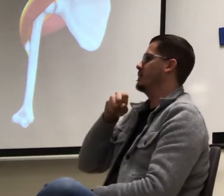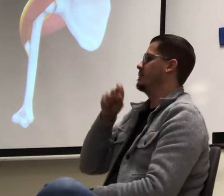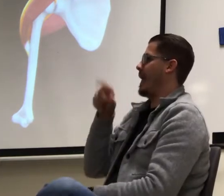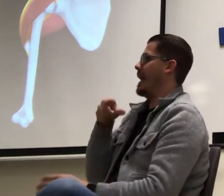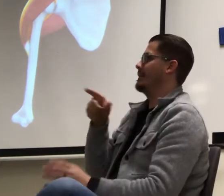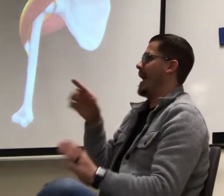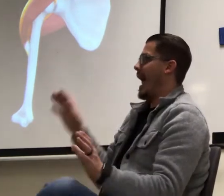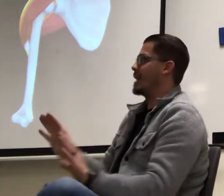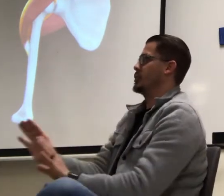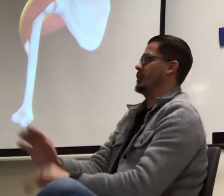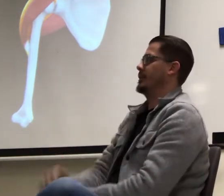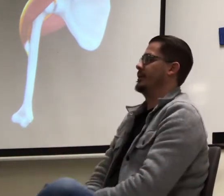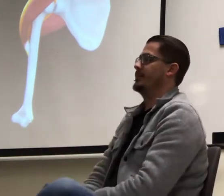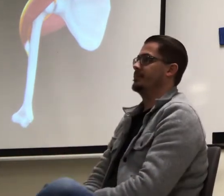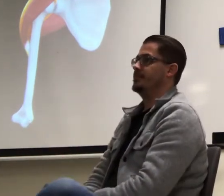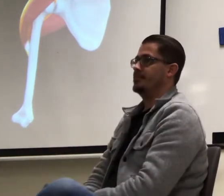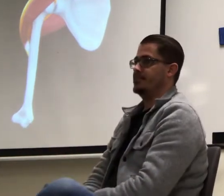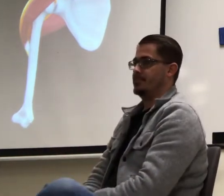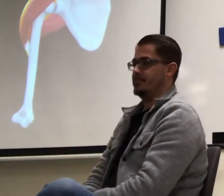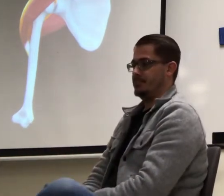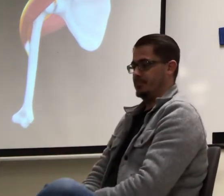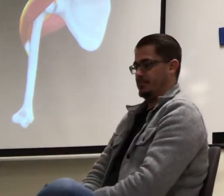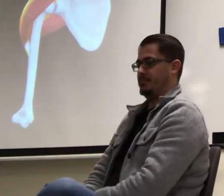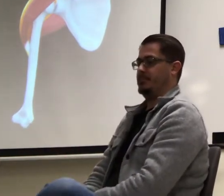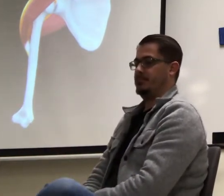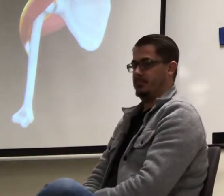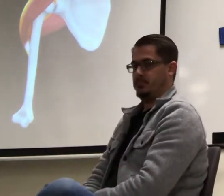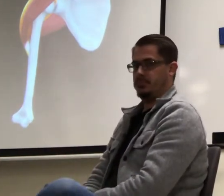action, okay?